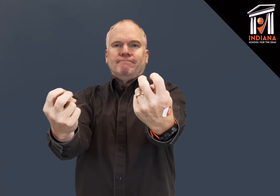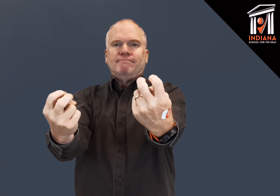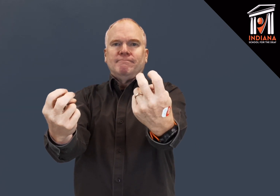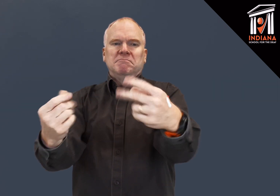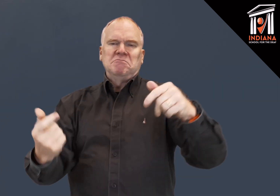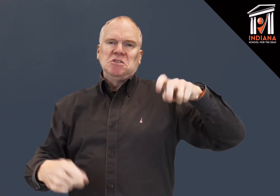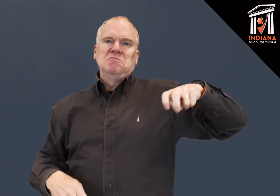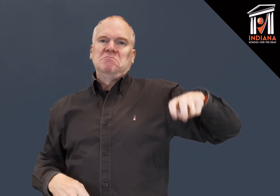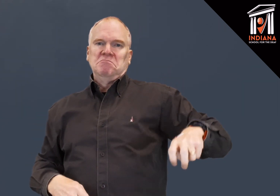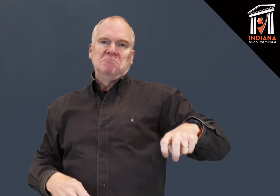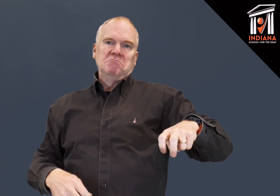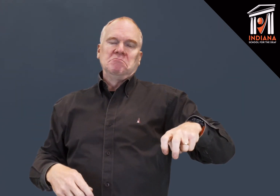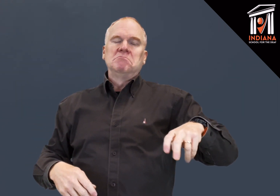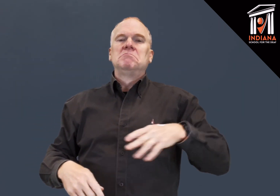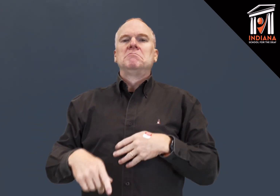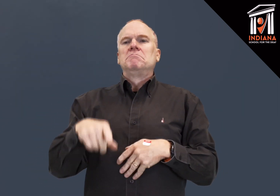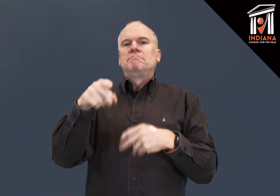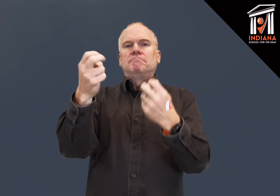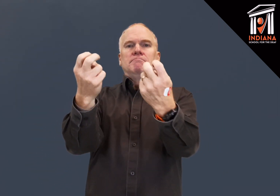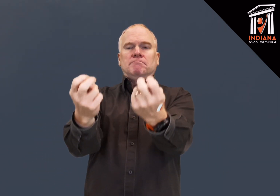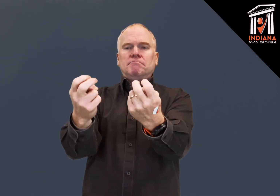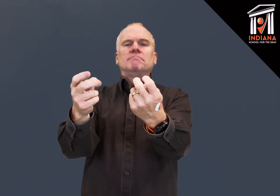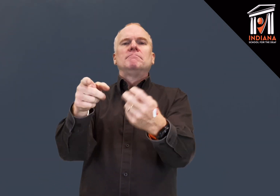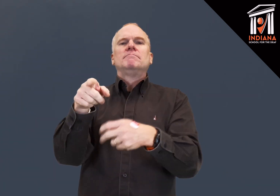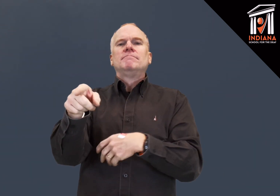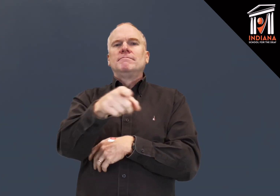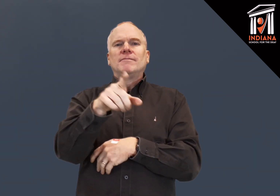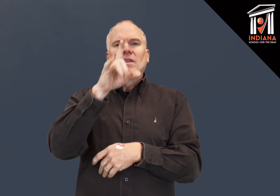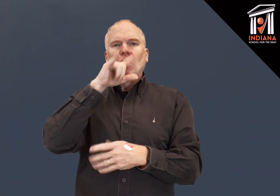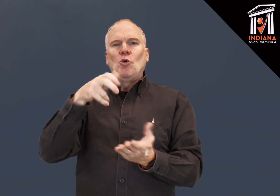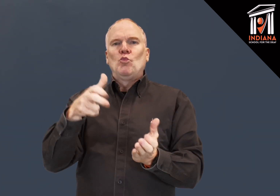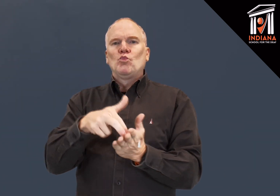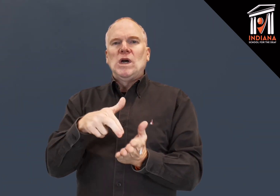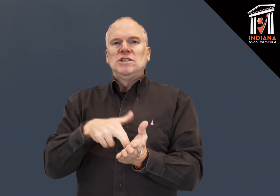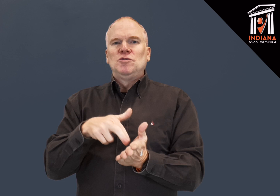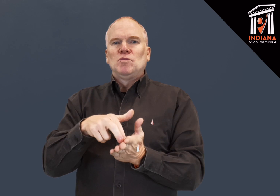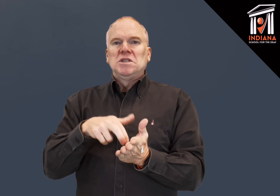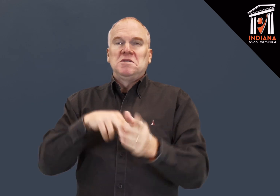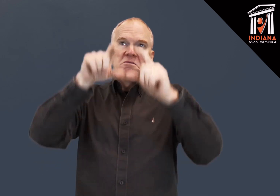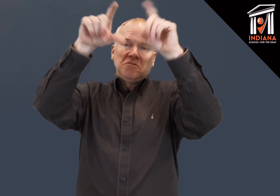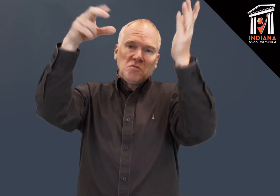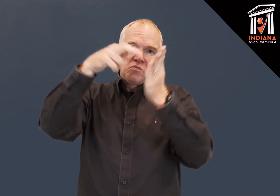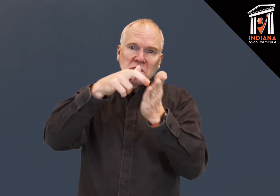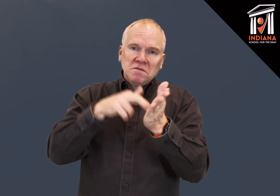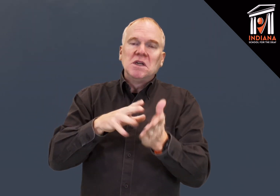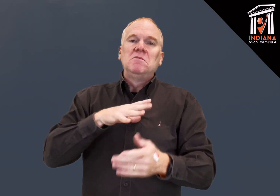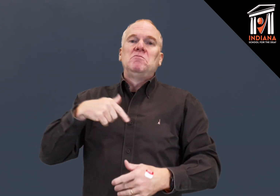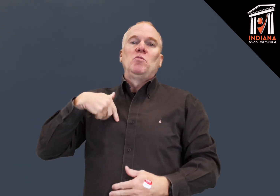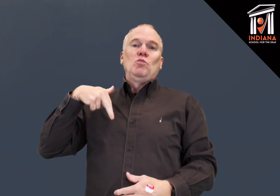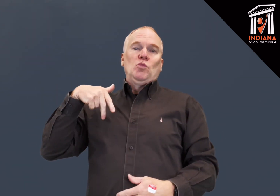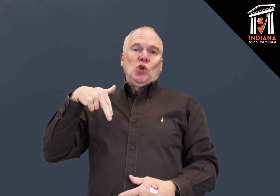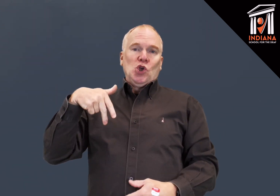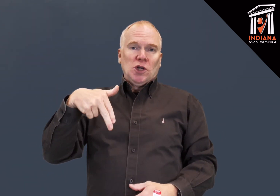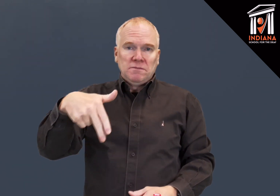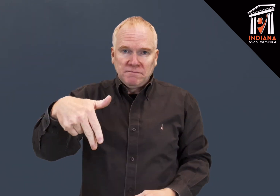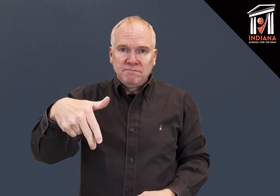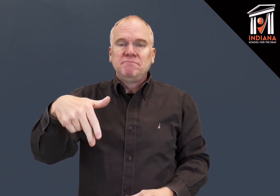Saw two individuals sitting in front of me. There was someone also by the door, but those two individuals were sitting underneath